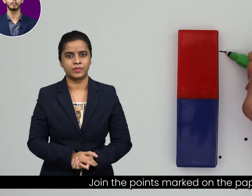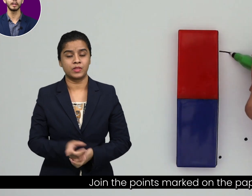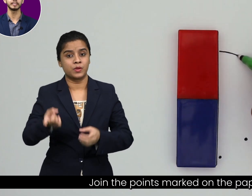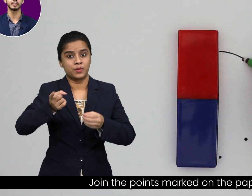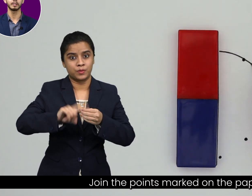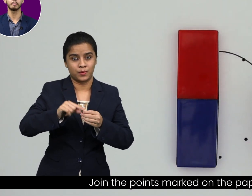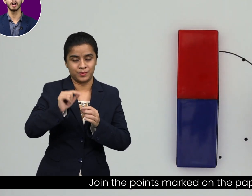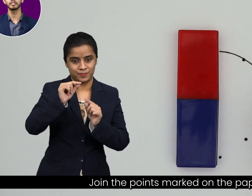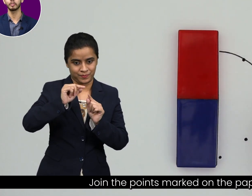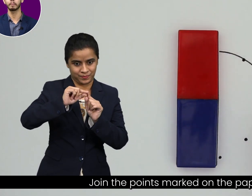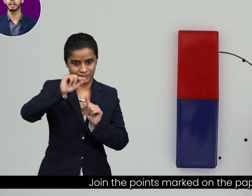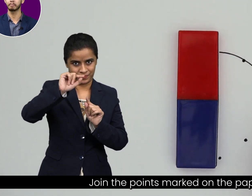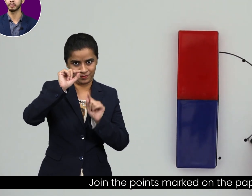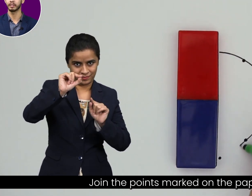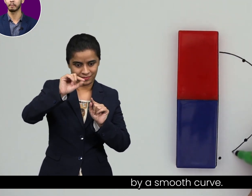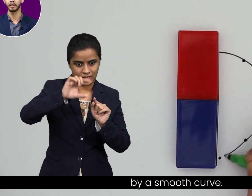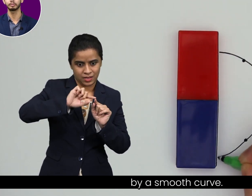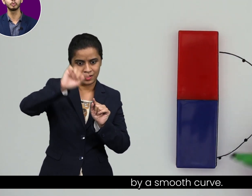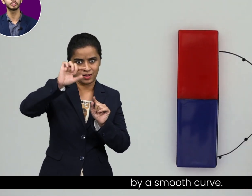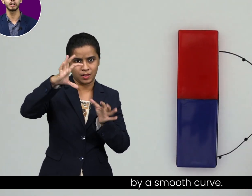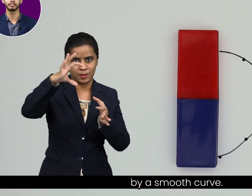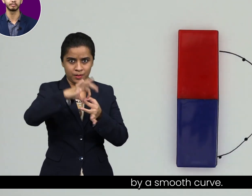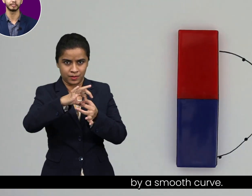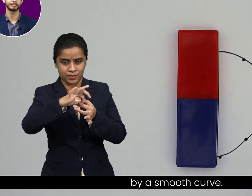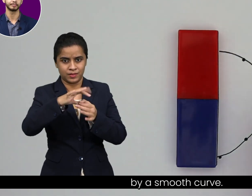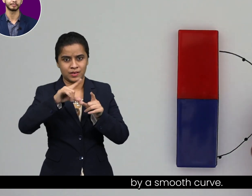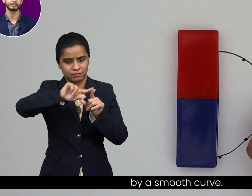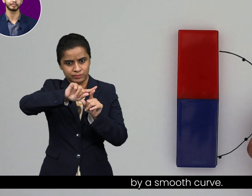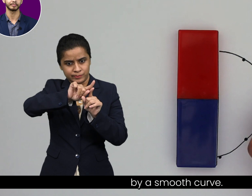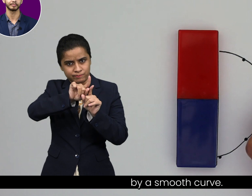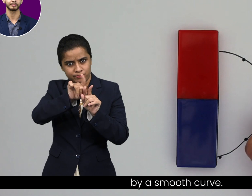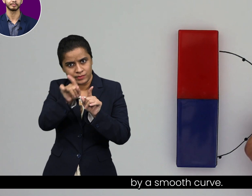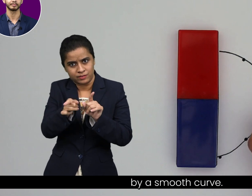Join the points marked on the paper by a smooth curve.